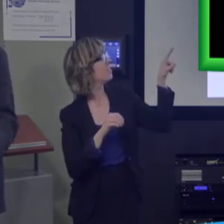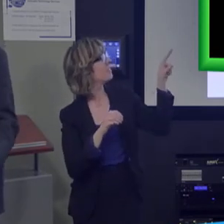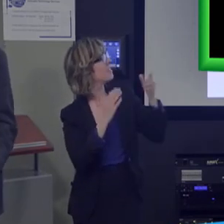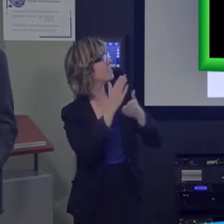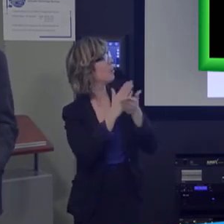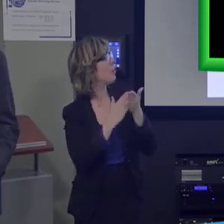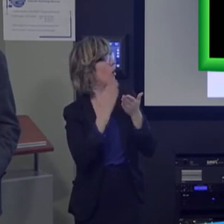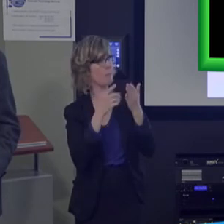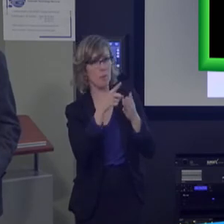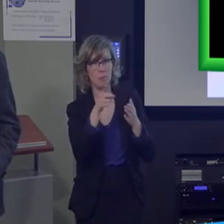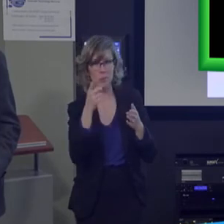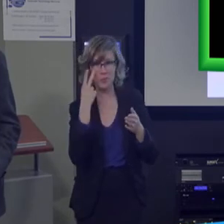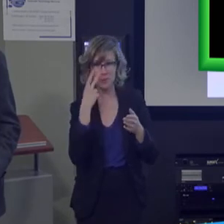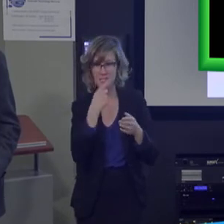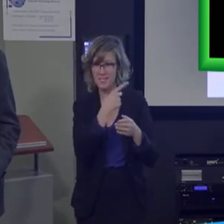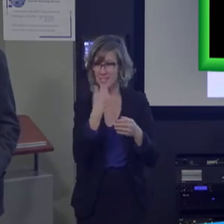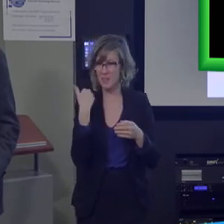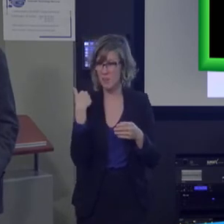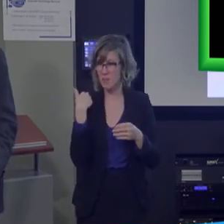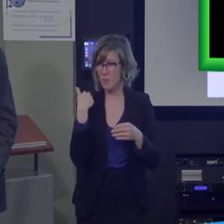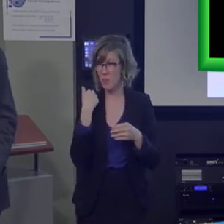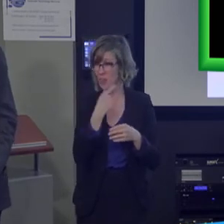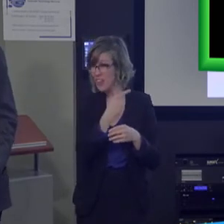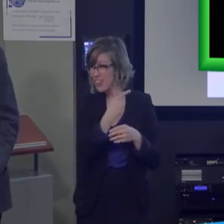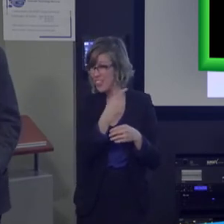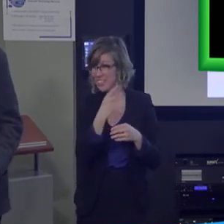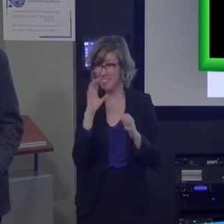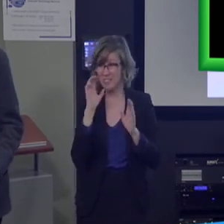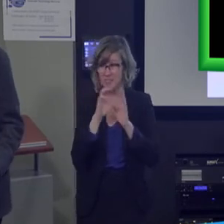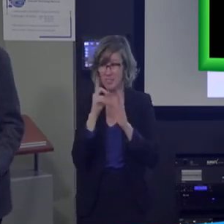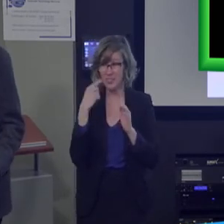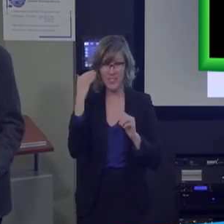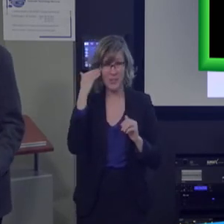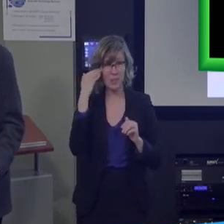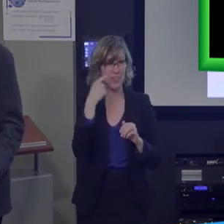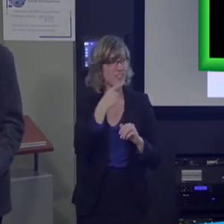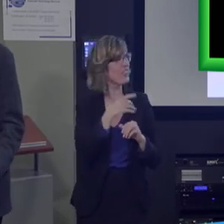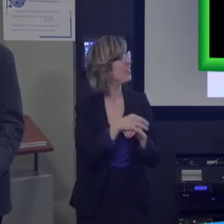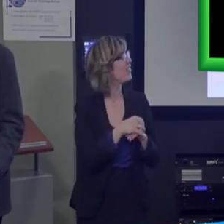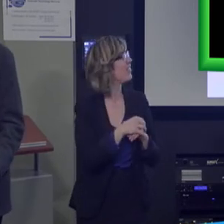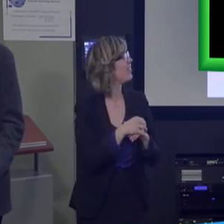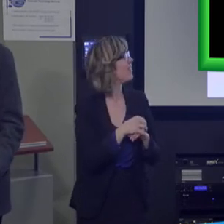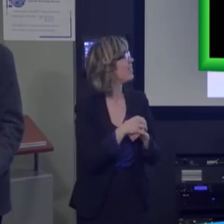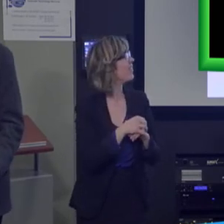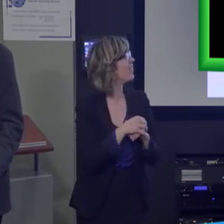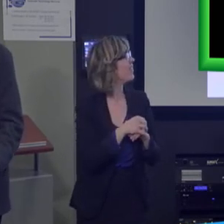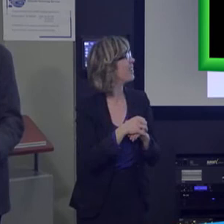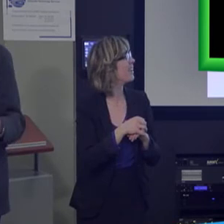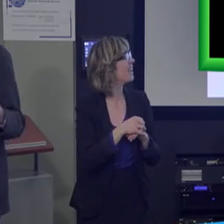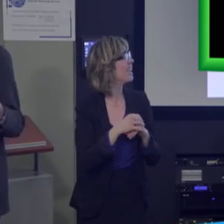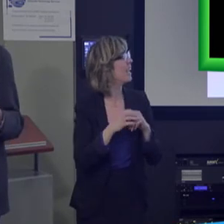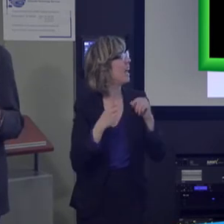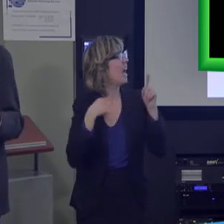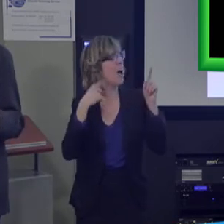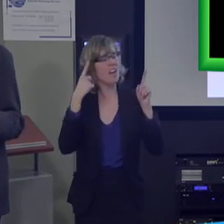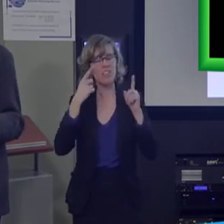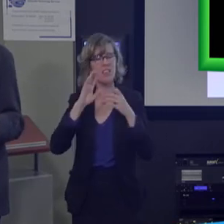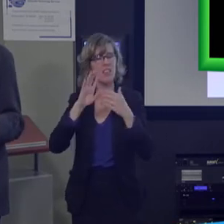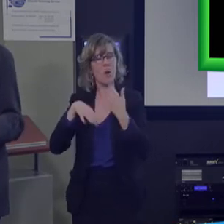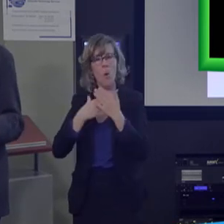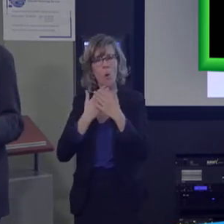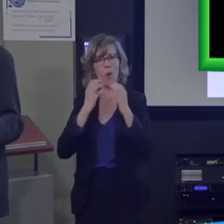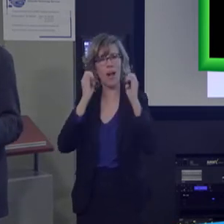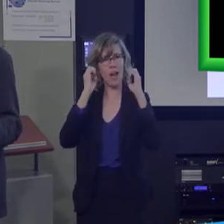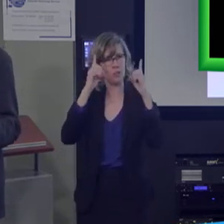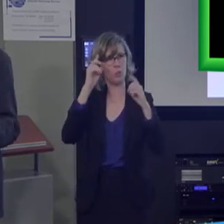seen these pictures before. So I think it's the whole educational